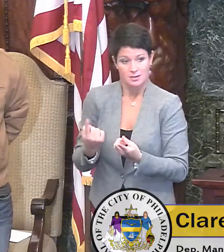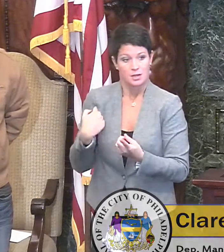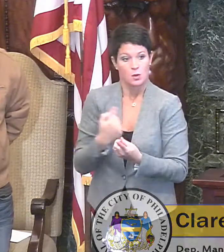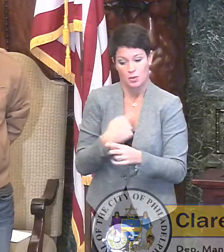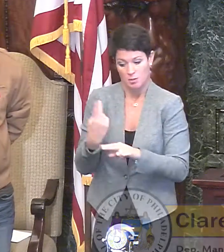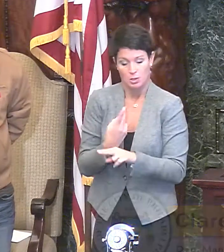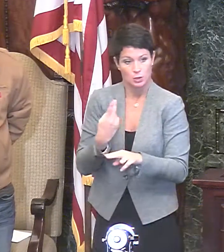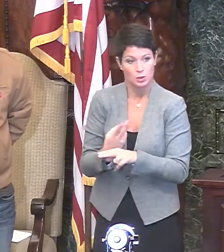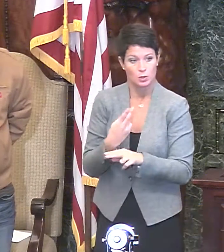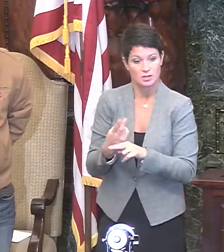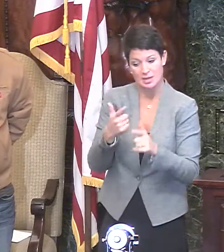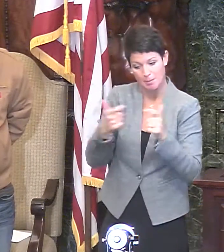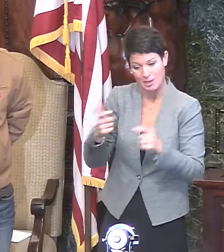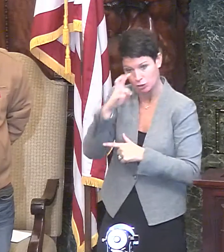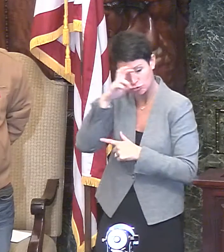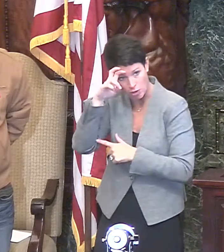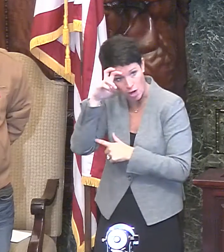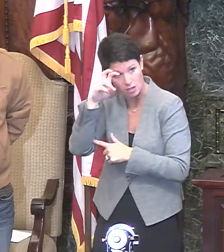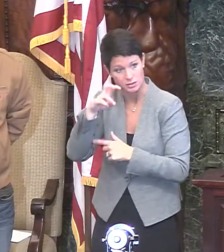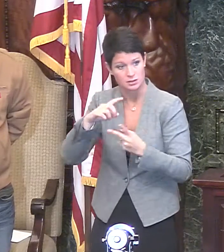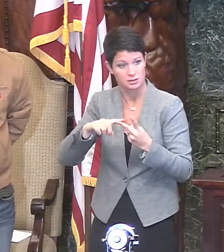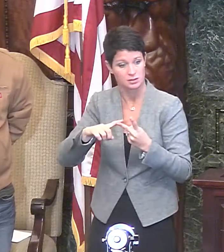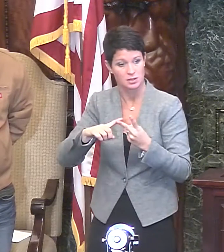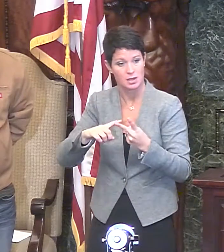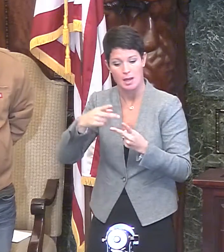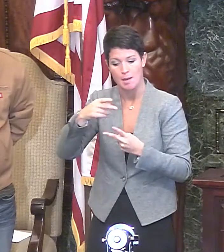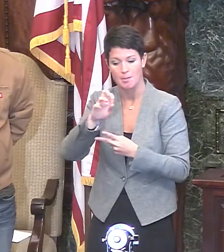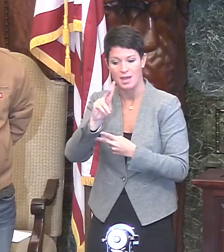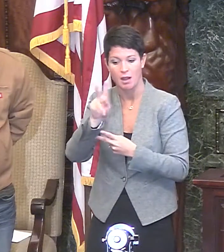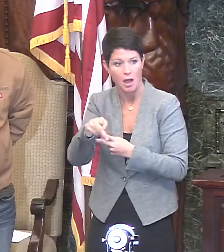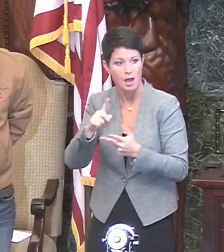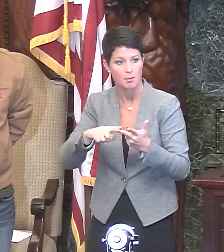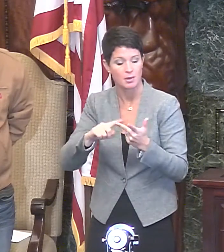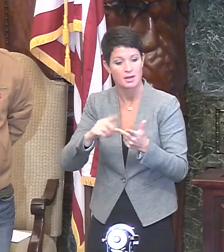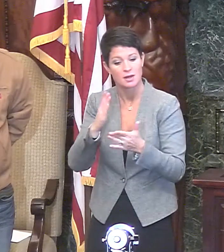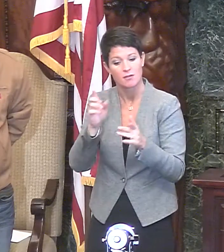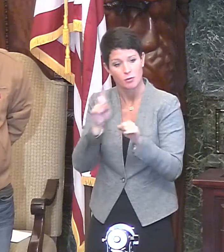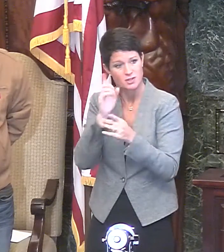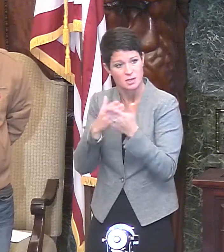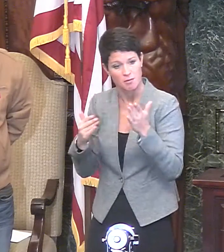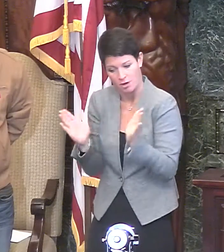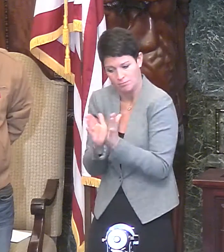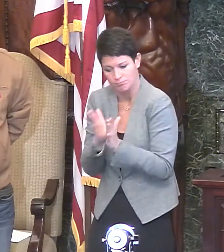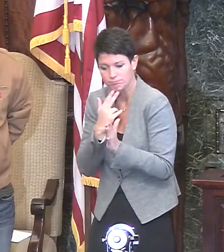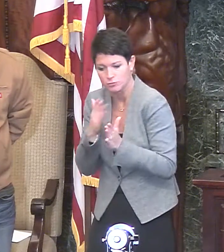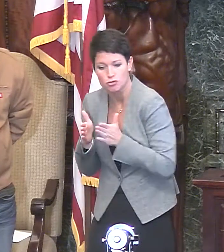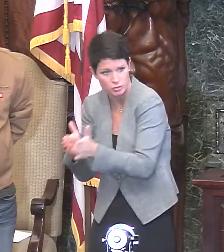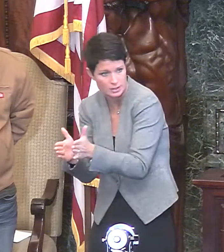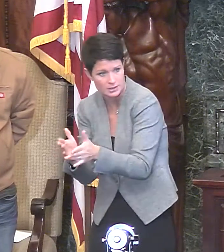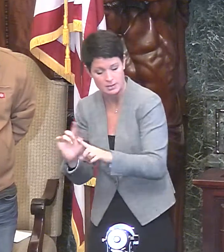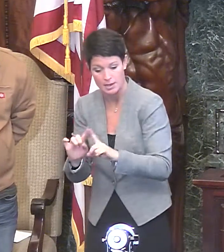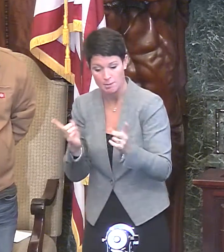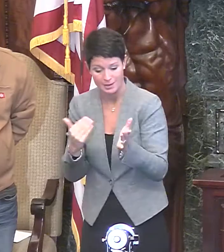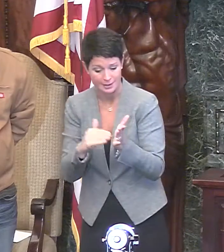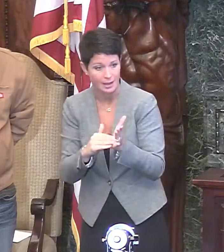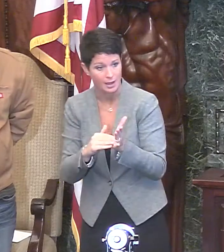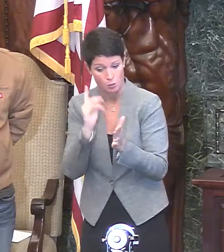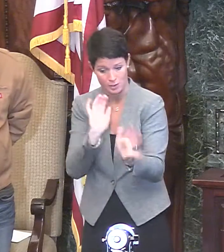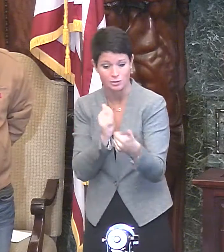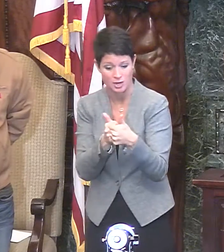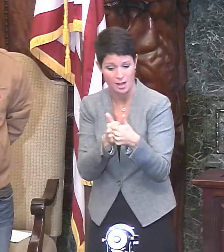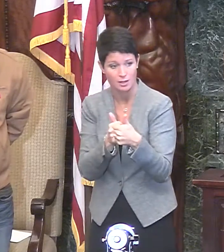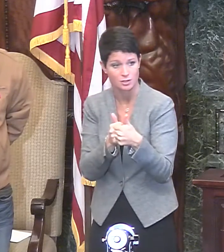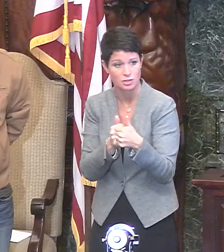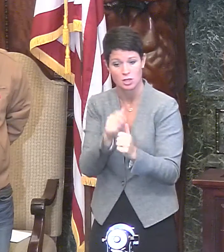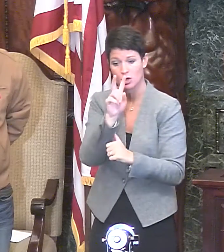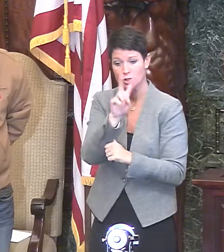to use larger trucks, pickups even for some of our smaller streets. The challenge that we have is that at